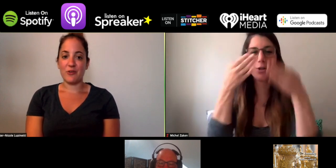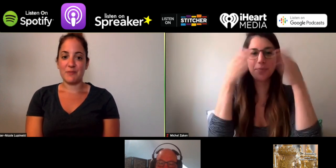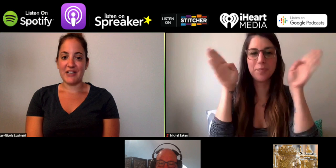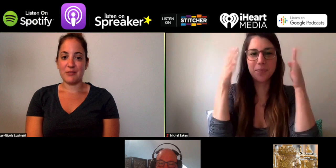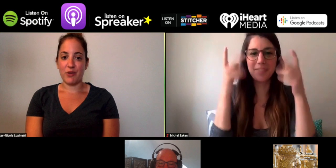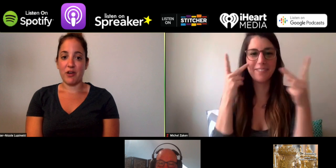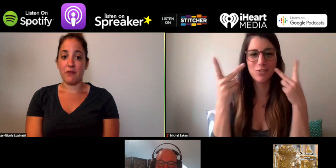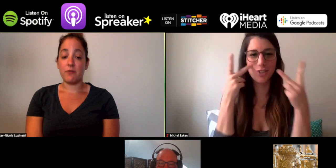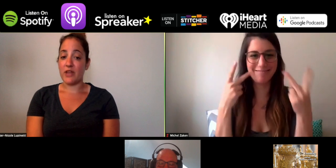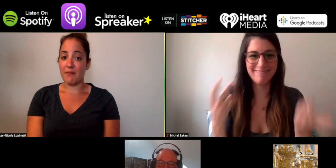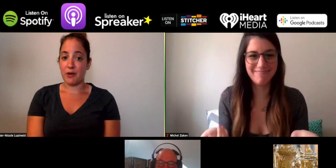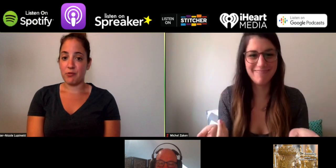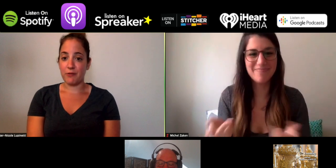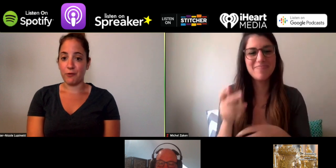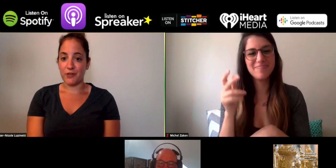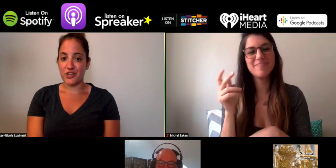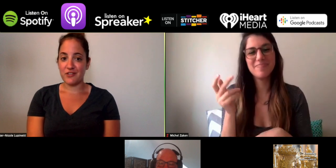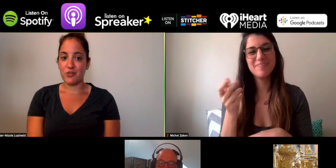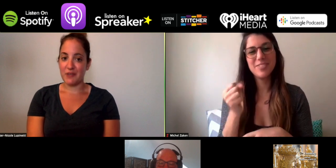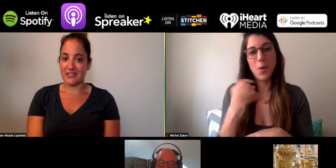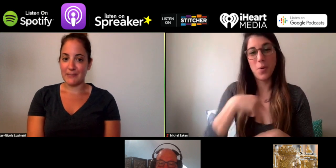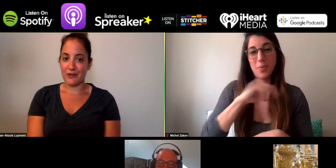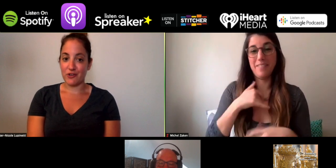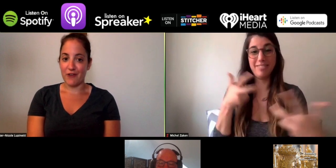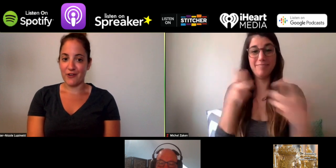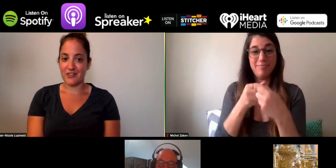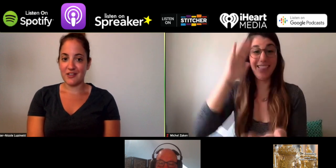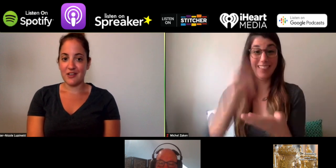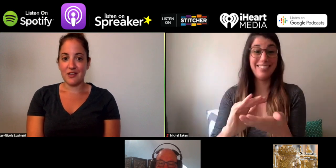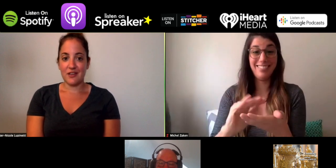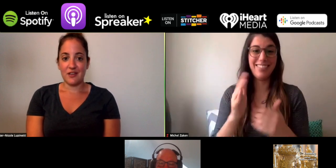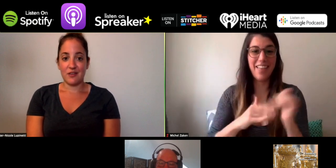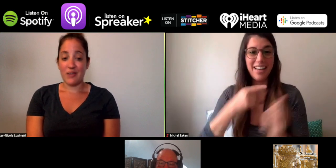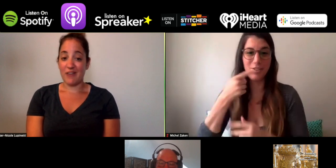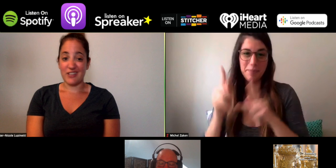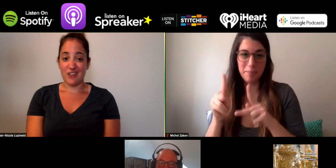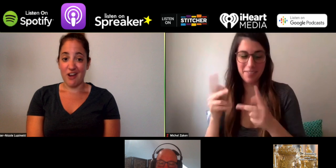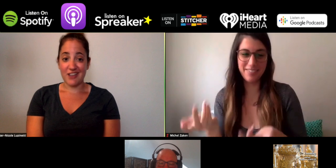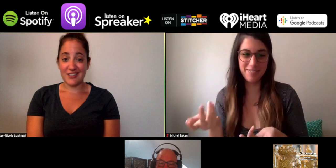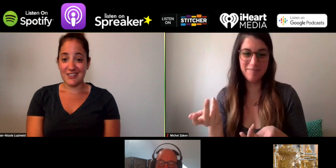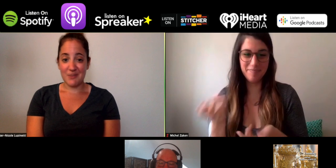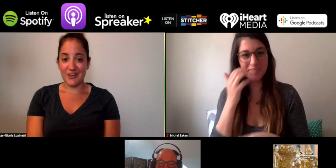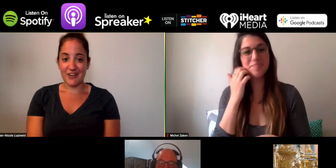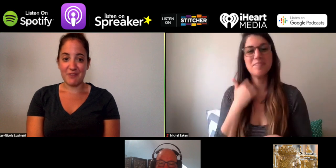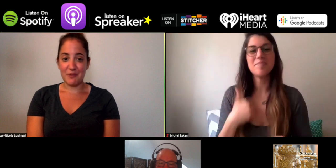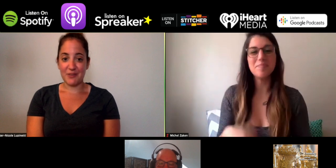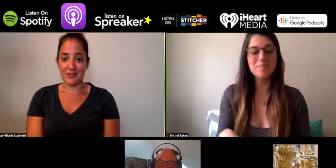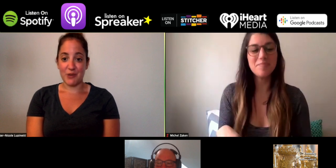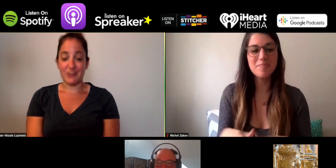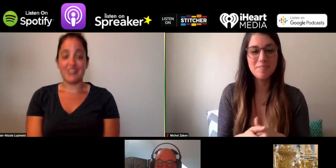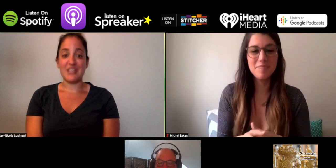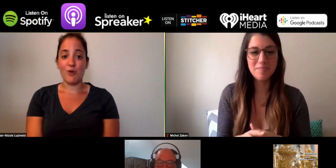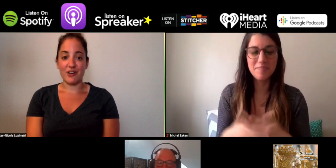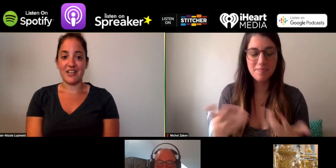kind of goes back to the point of we have better peripheral vision, which makes us better drivers. We have less car accidents compared to hearing people